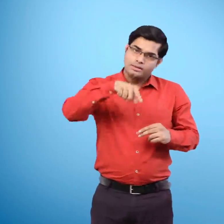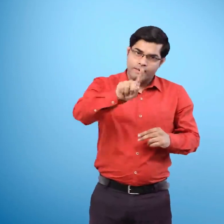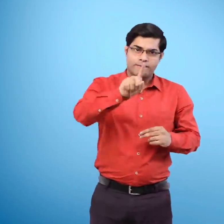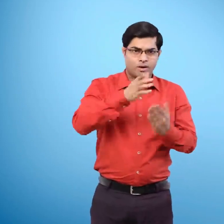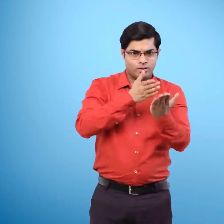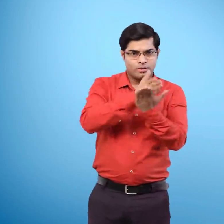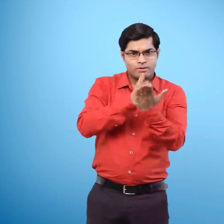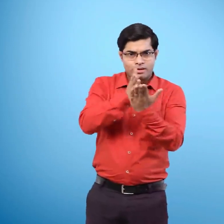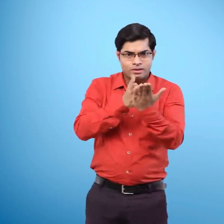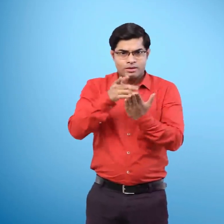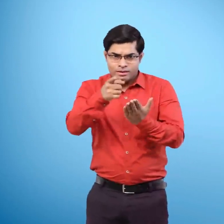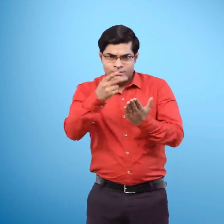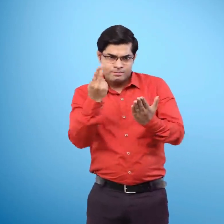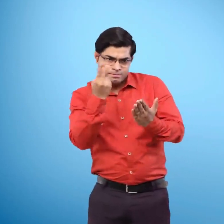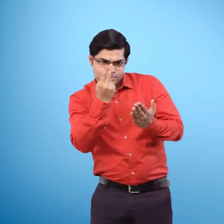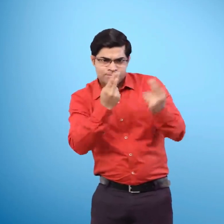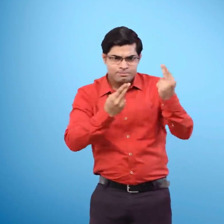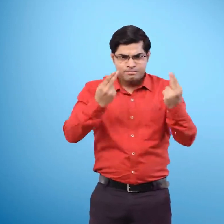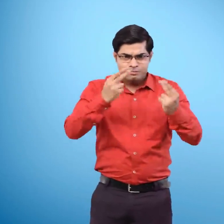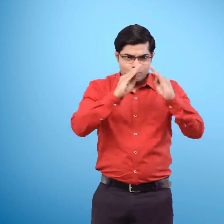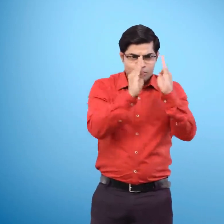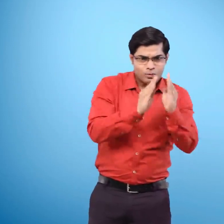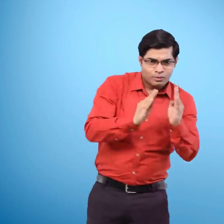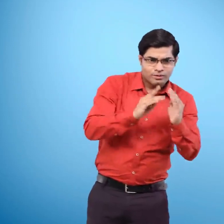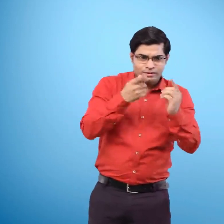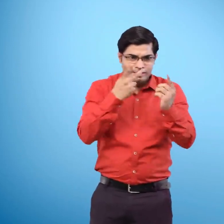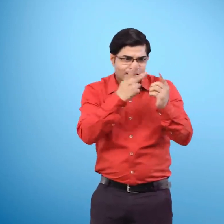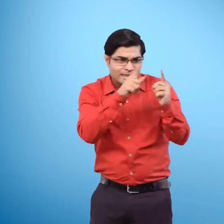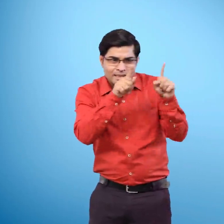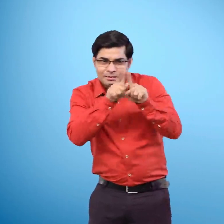using different shapes and show them to your friends.